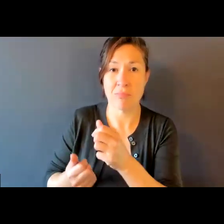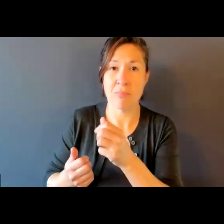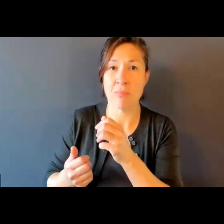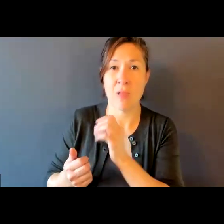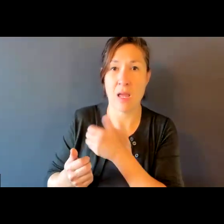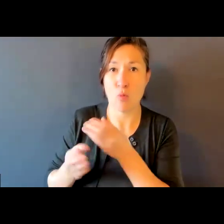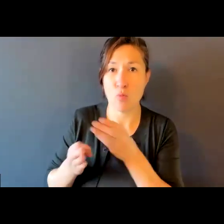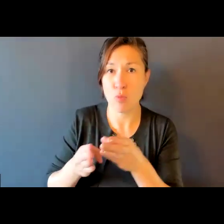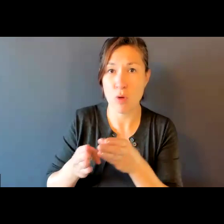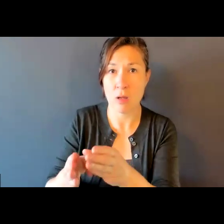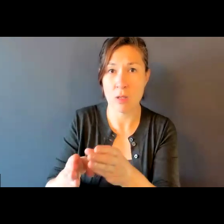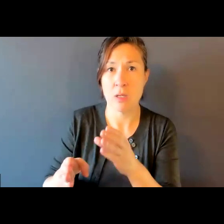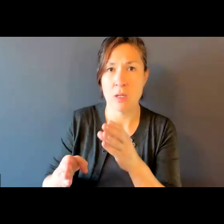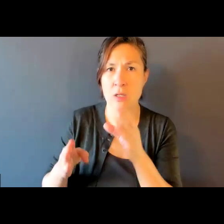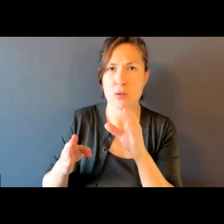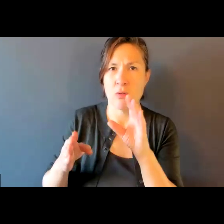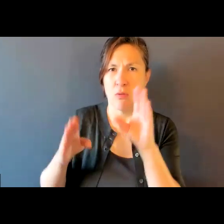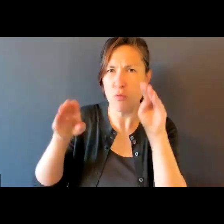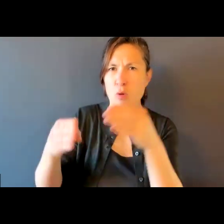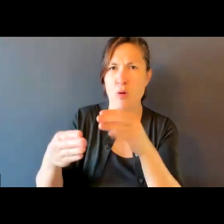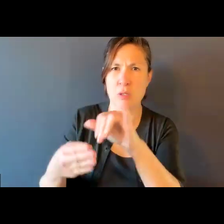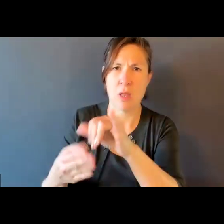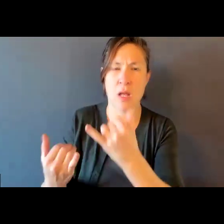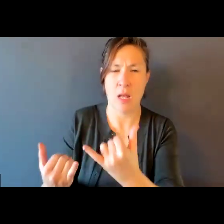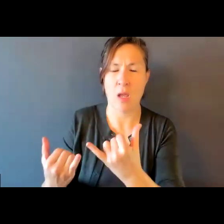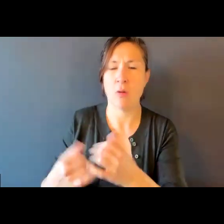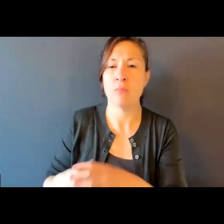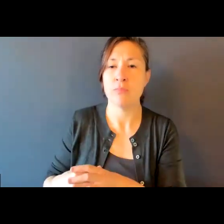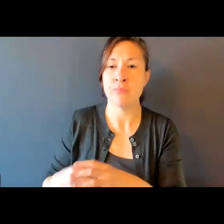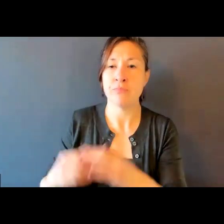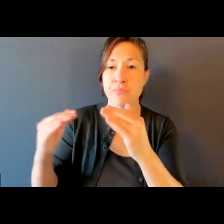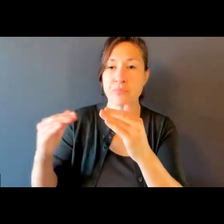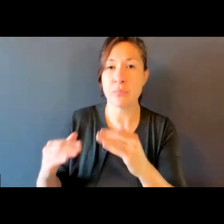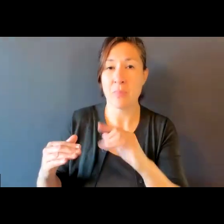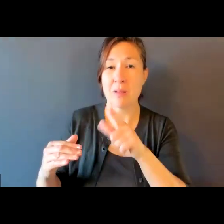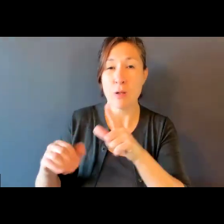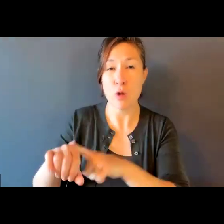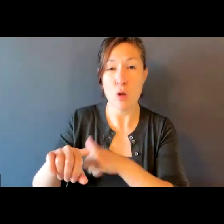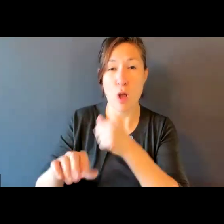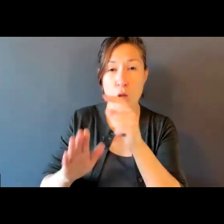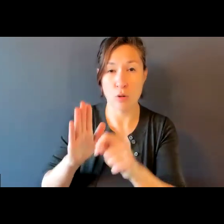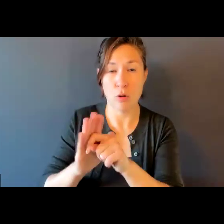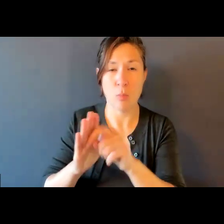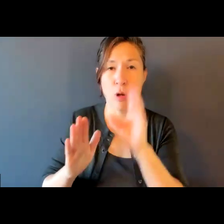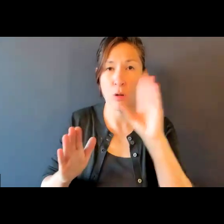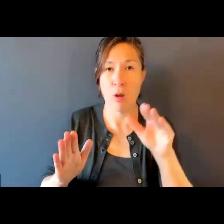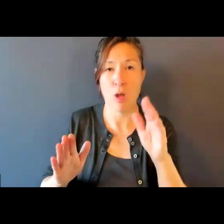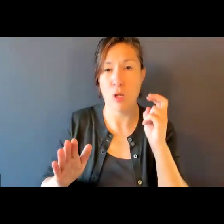I think longer term, with the understanding that transportation is one piece of